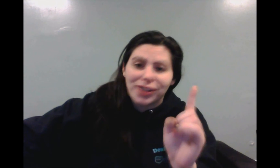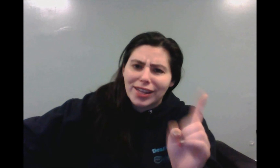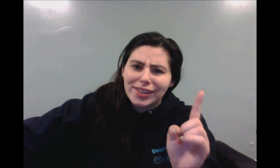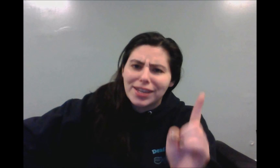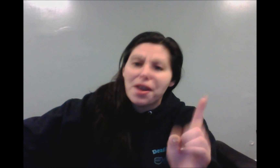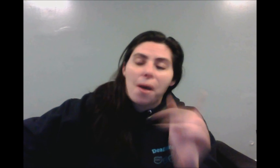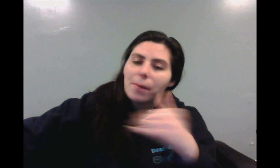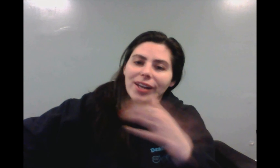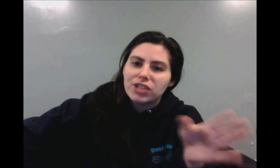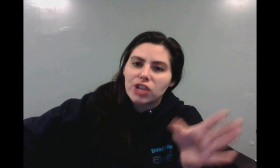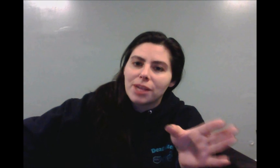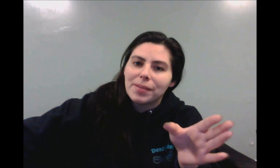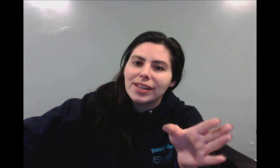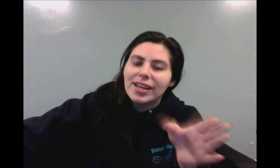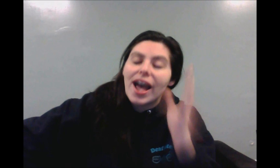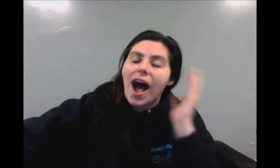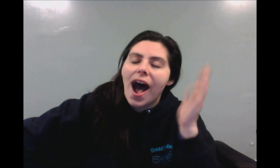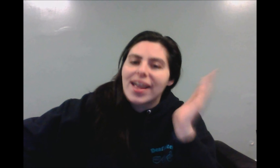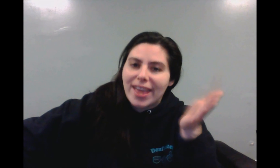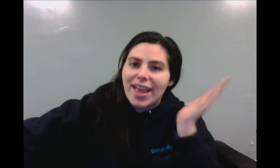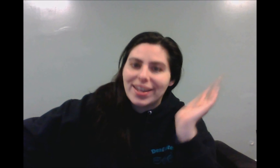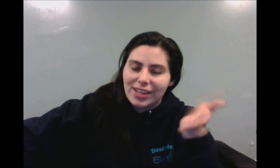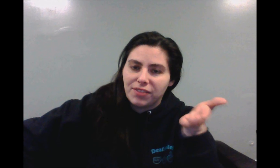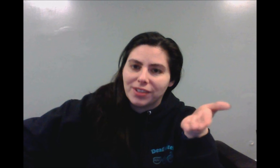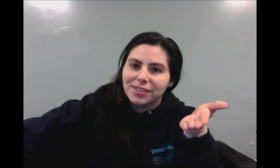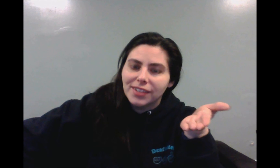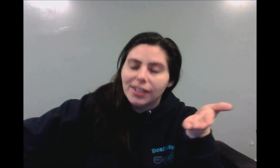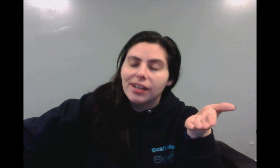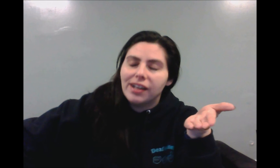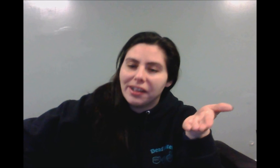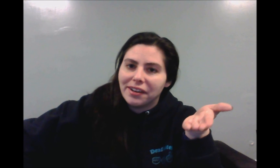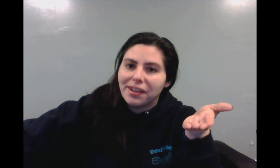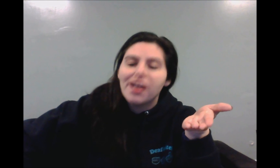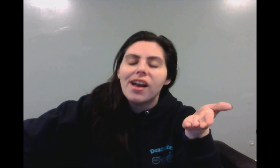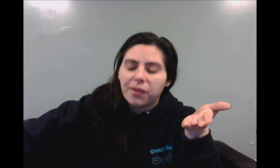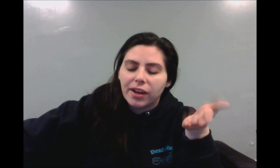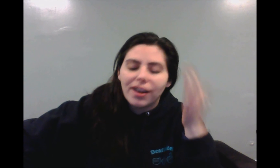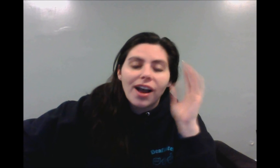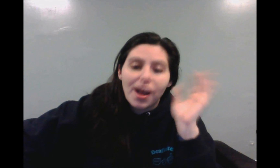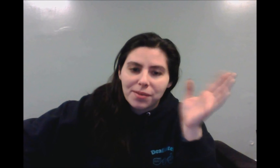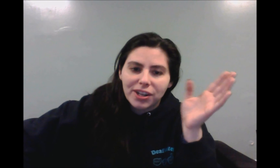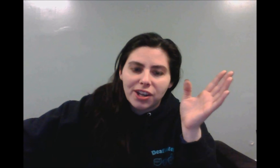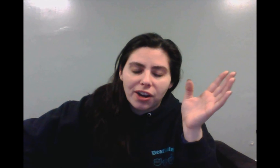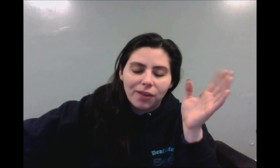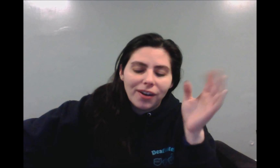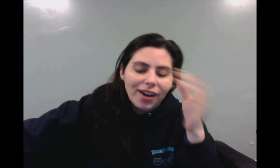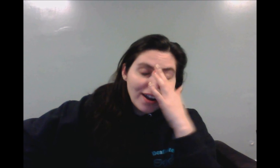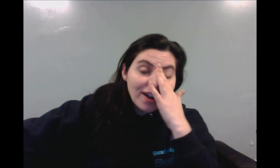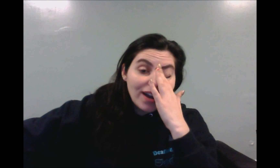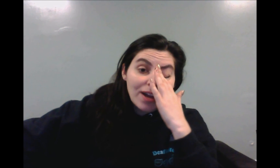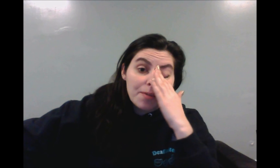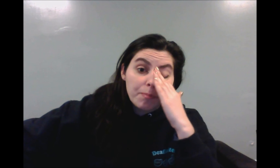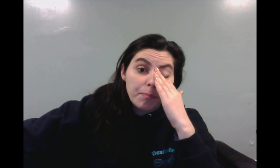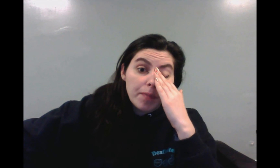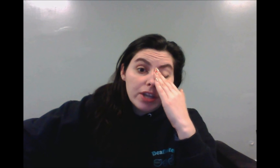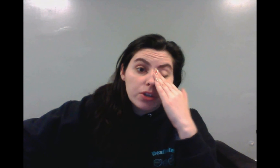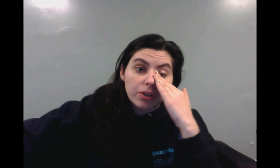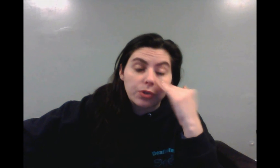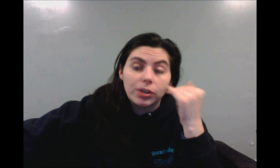lightly, but legitimately, I can't even. Anyway, I'm gonna go. Make sure to tune in